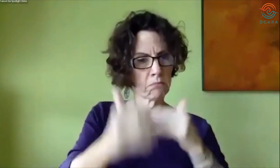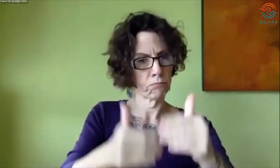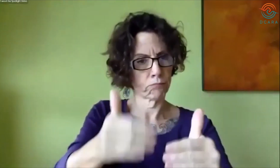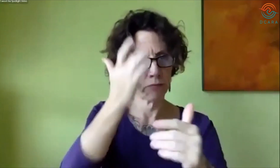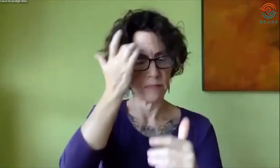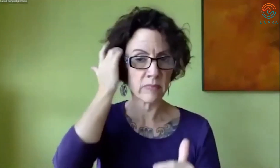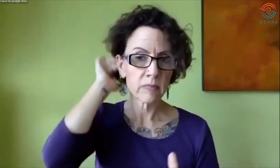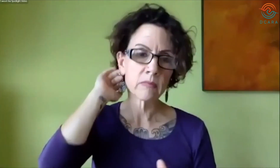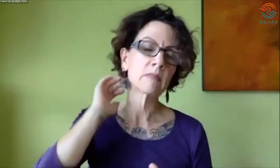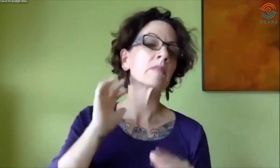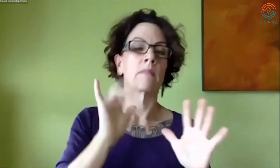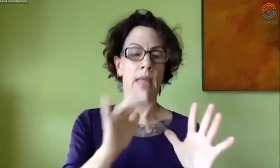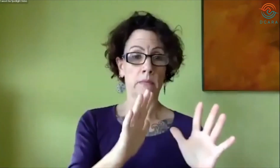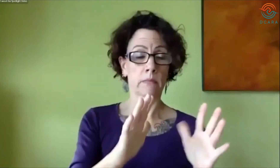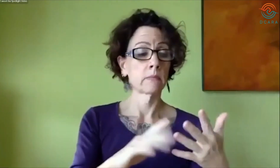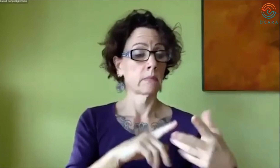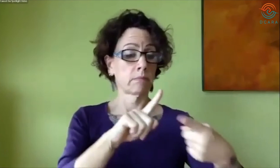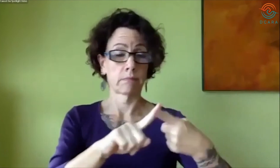And that's how the process works.